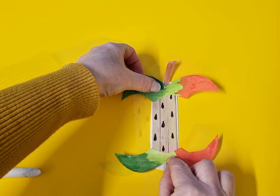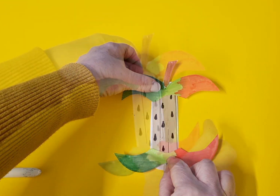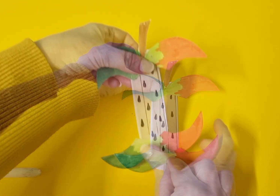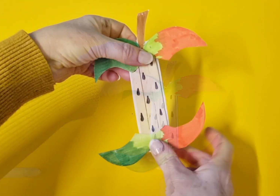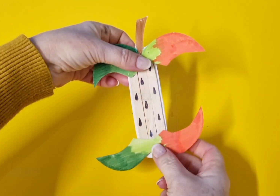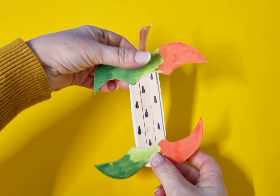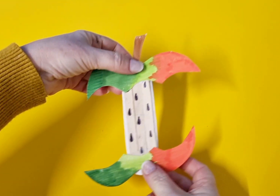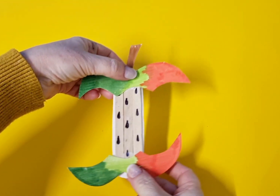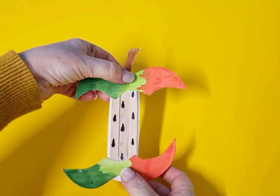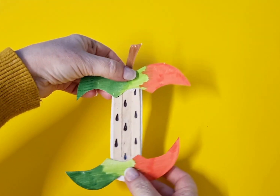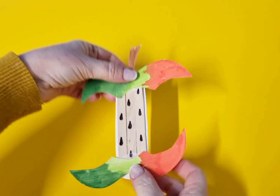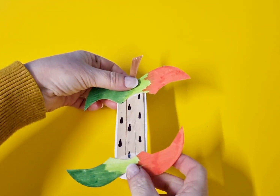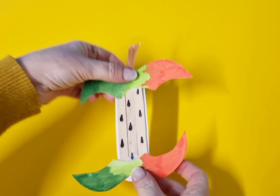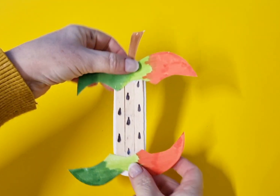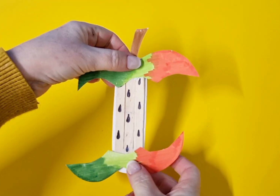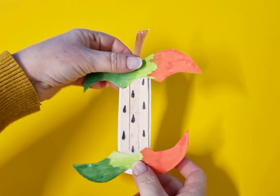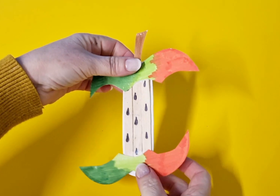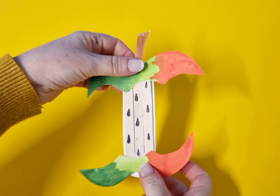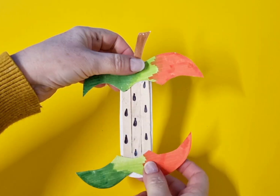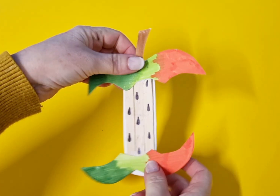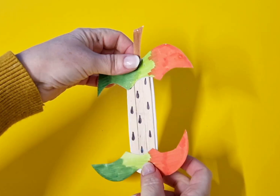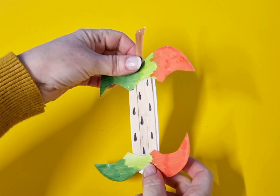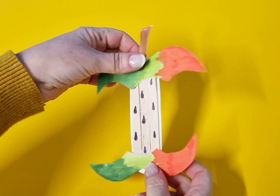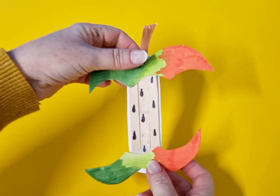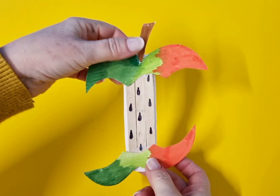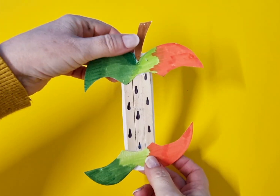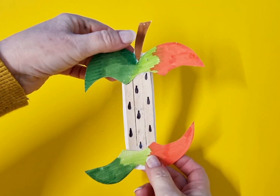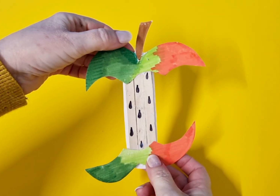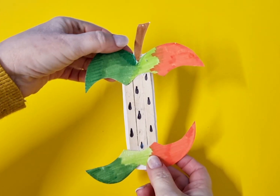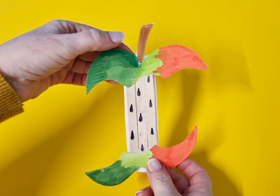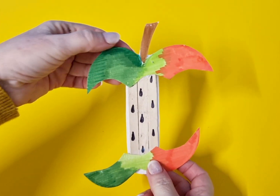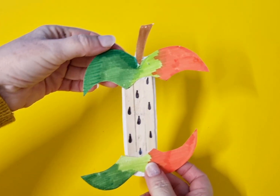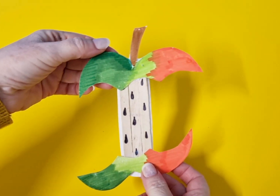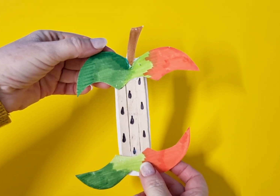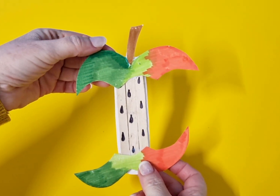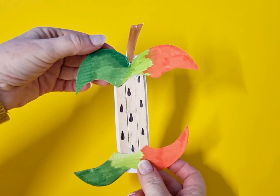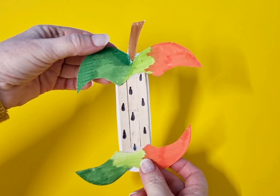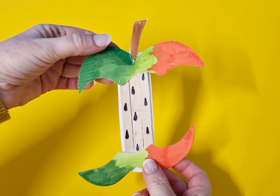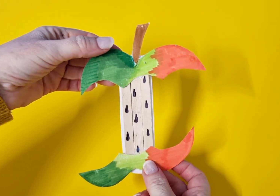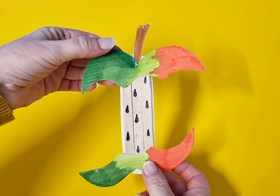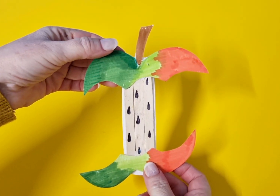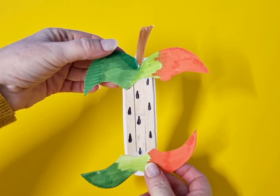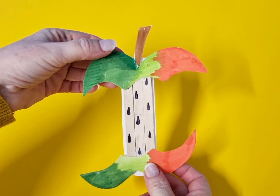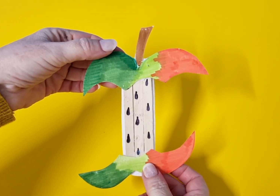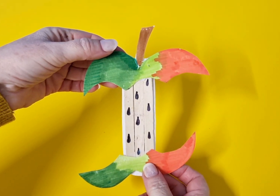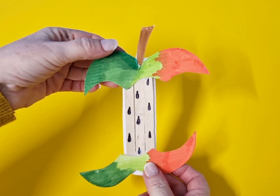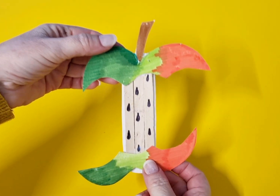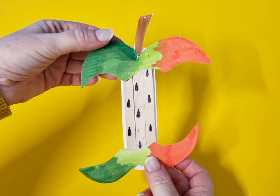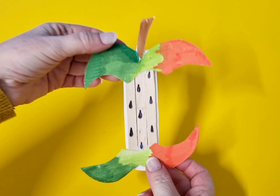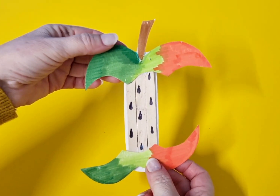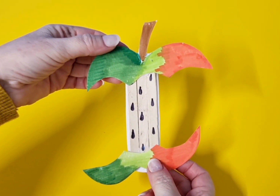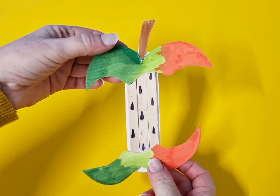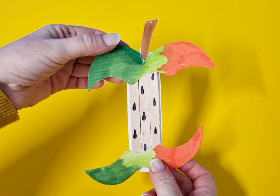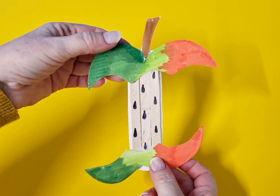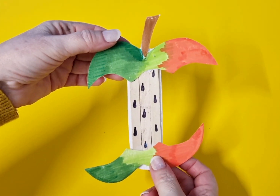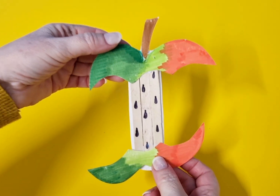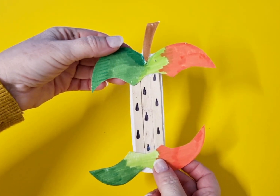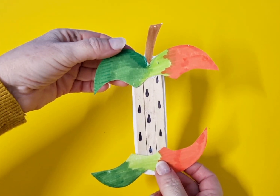We now have a rather nibbled apple, which will make a fantastic bookmark. What other kinds of